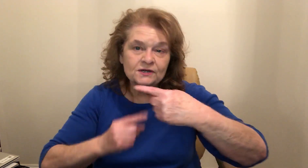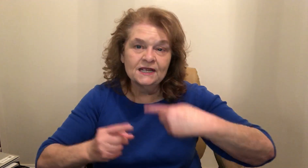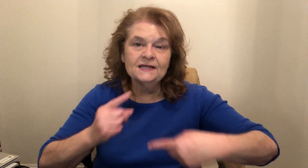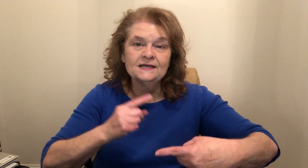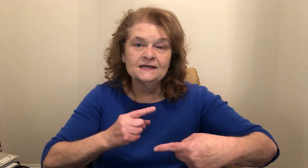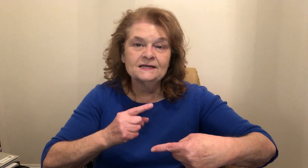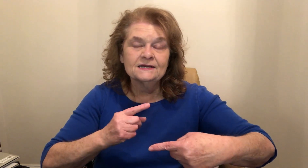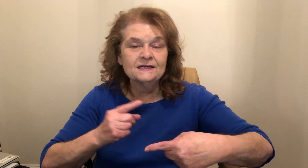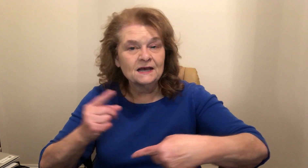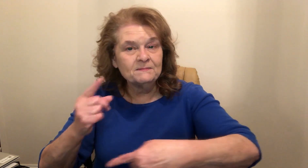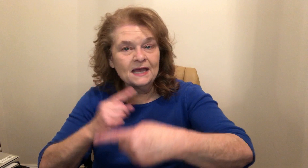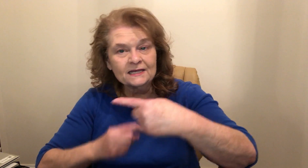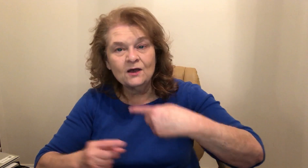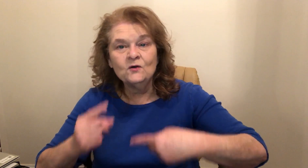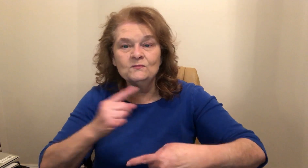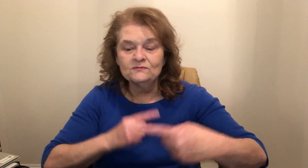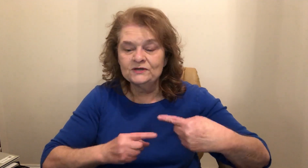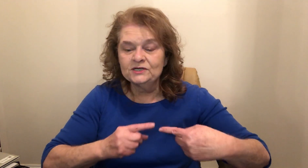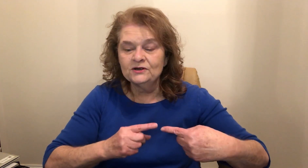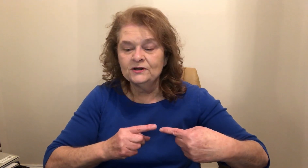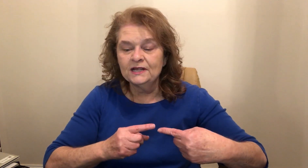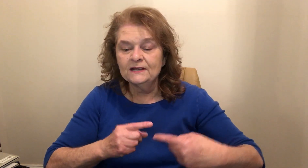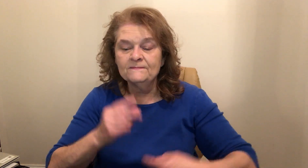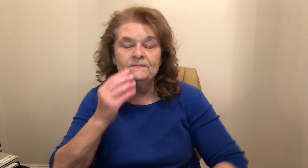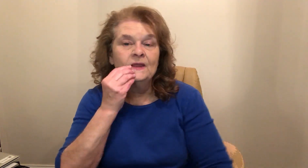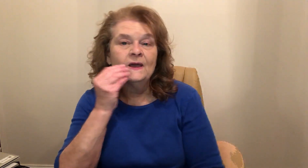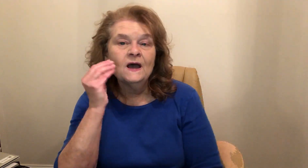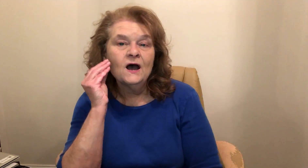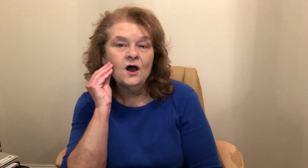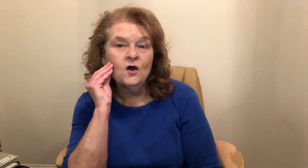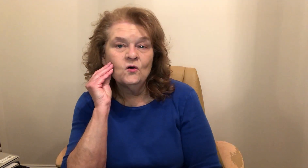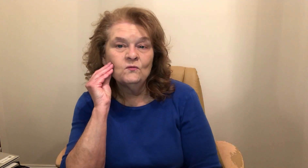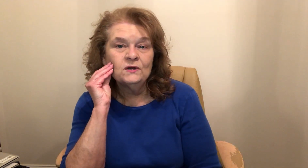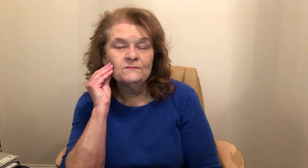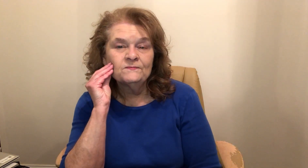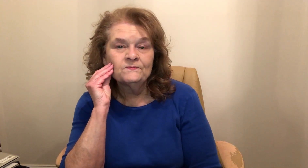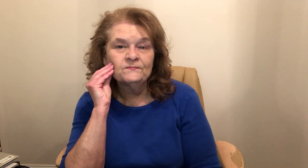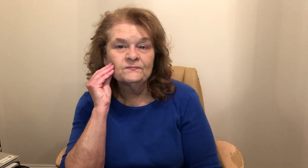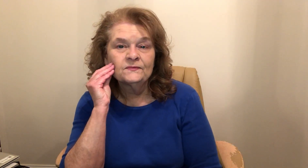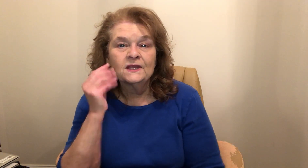returning, come back home, returning home